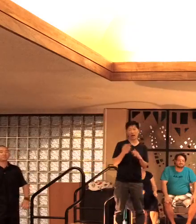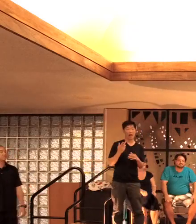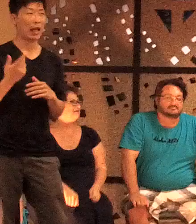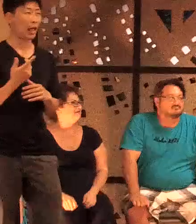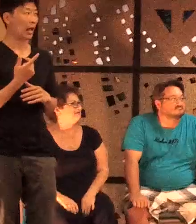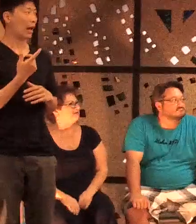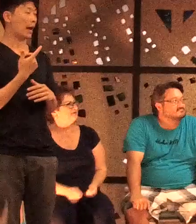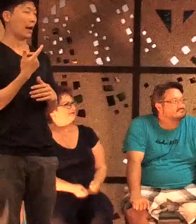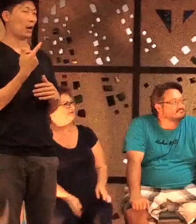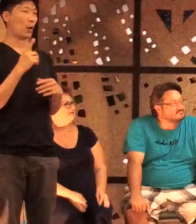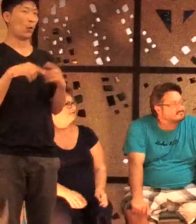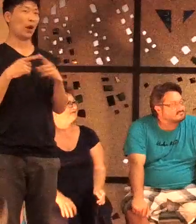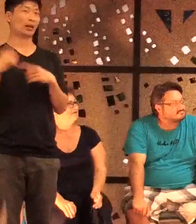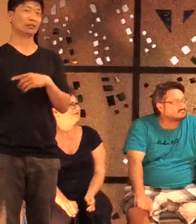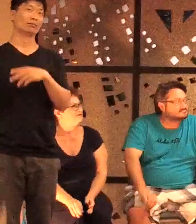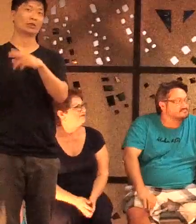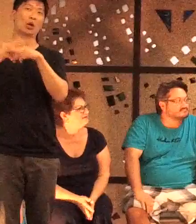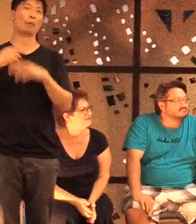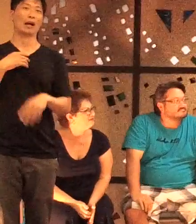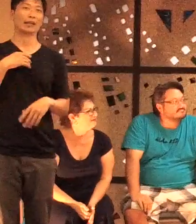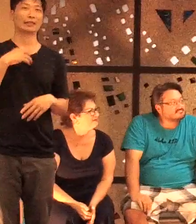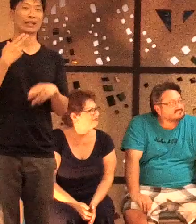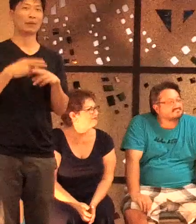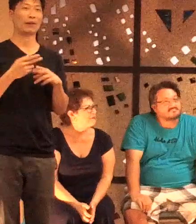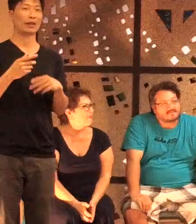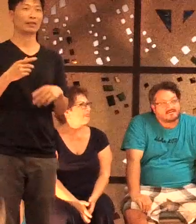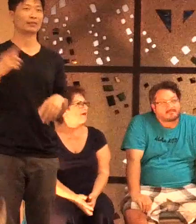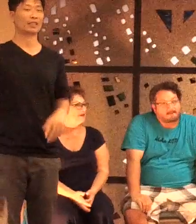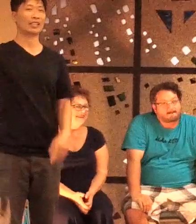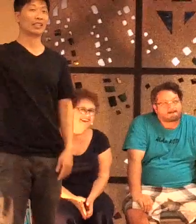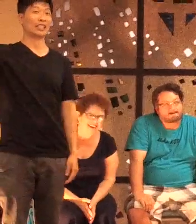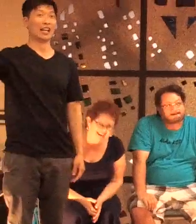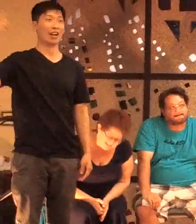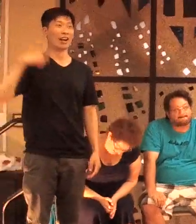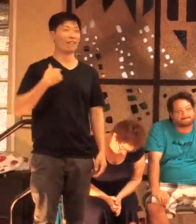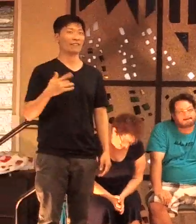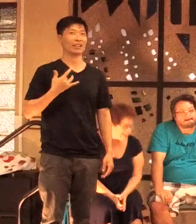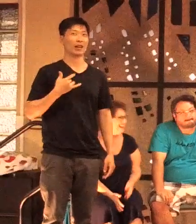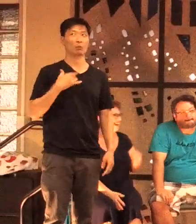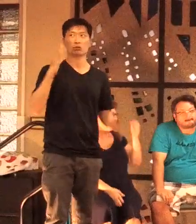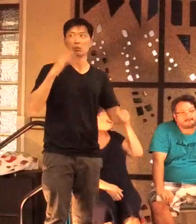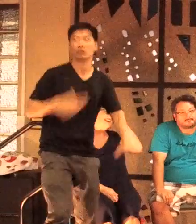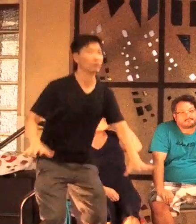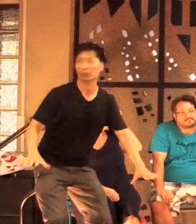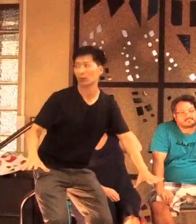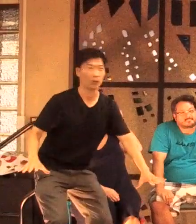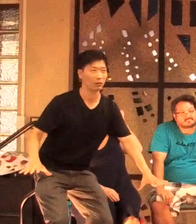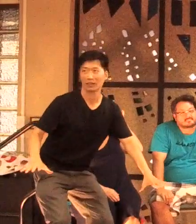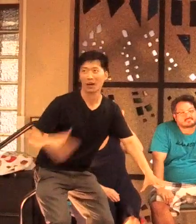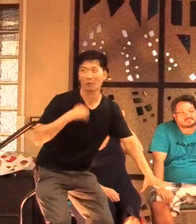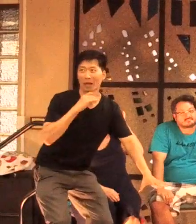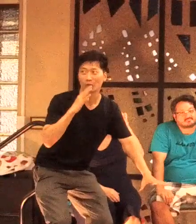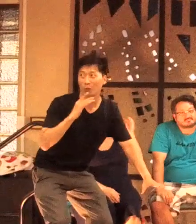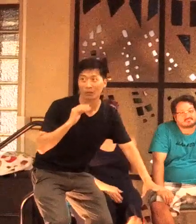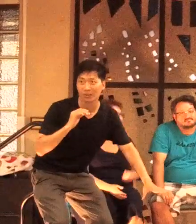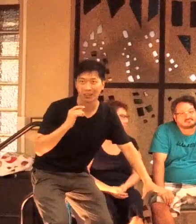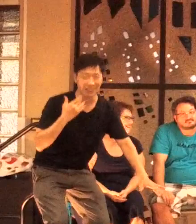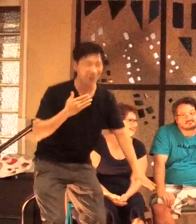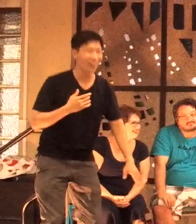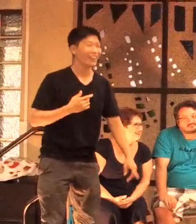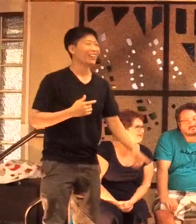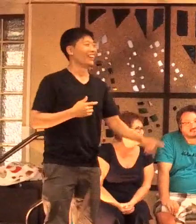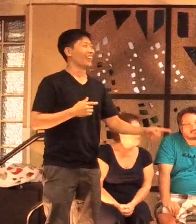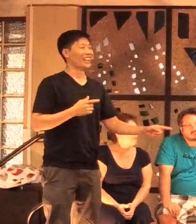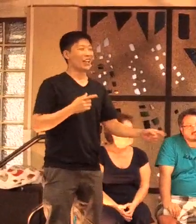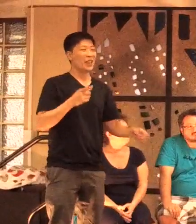I just hate when they just call my name because I feel like I'm in trouble even though I'm not in trouble. It's like a little...